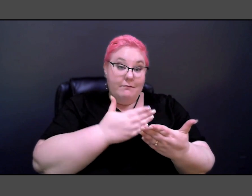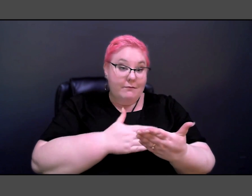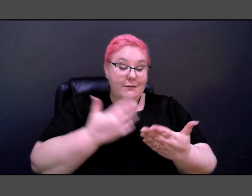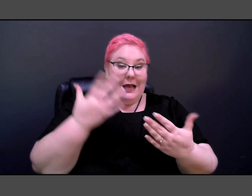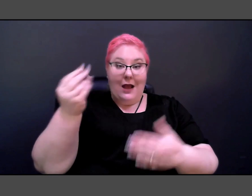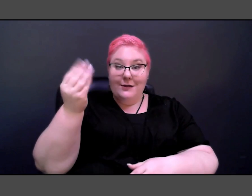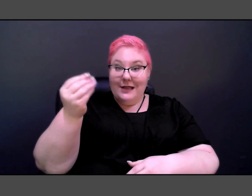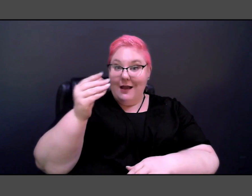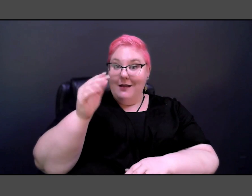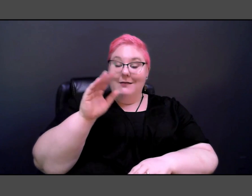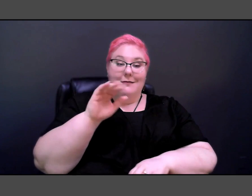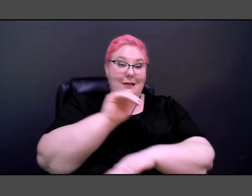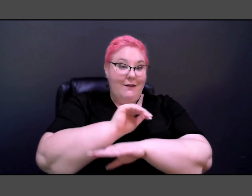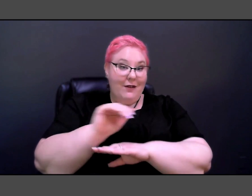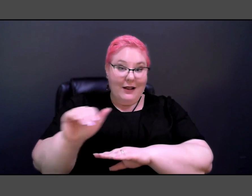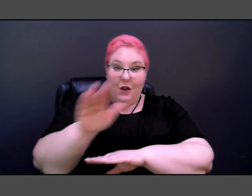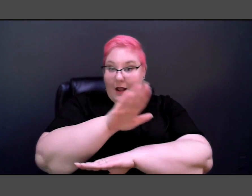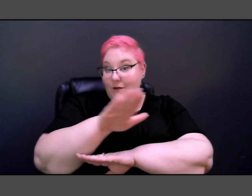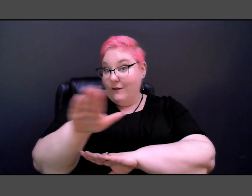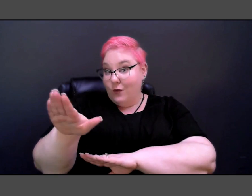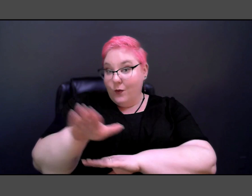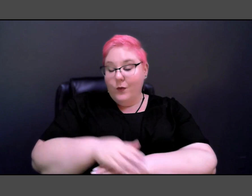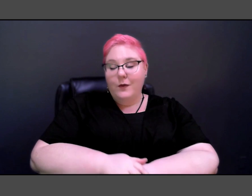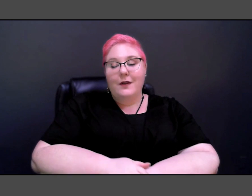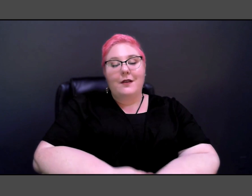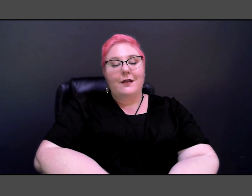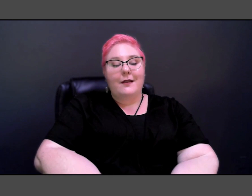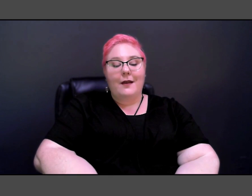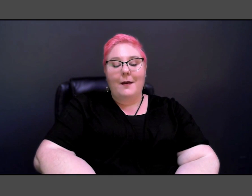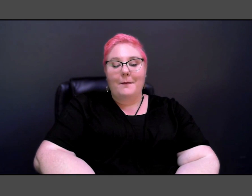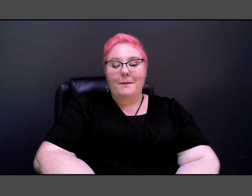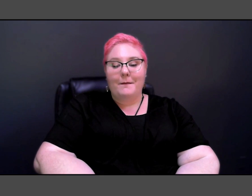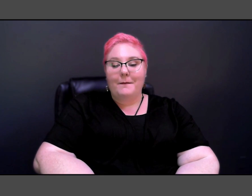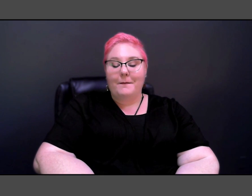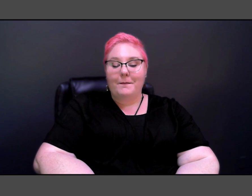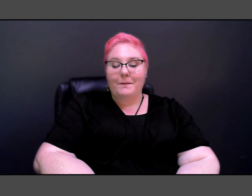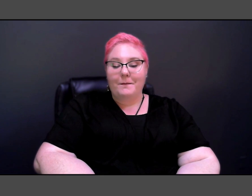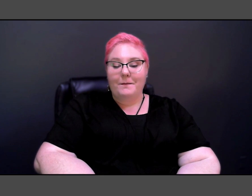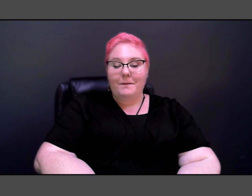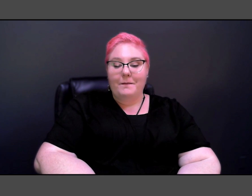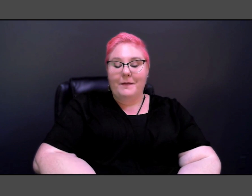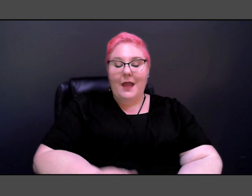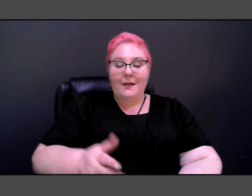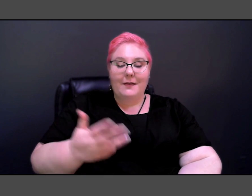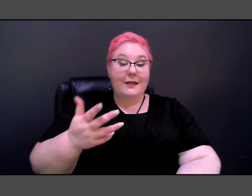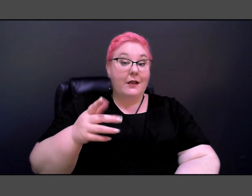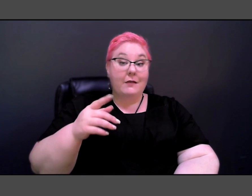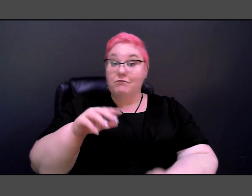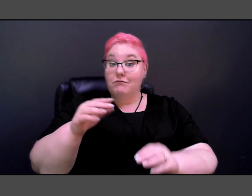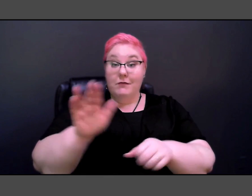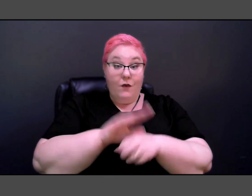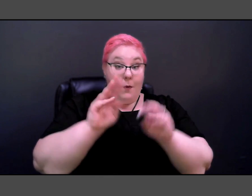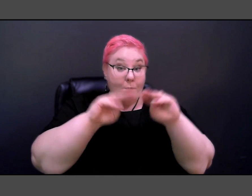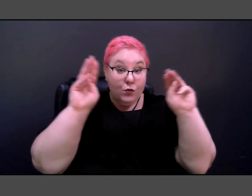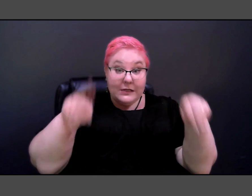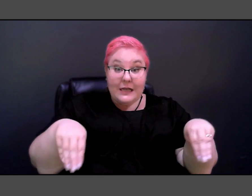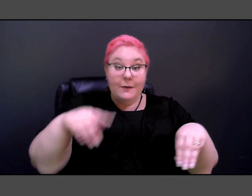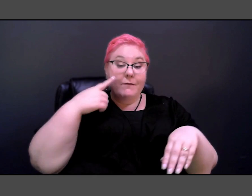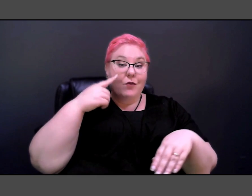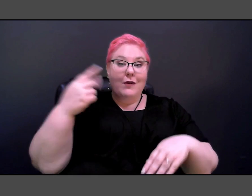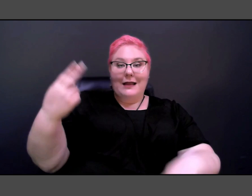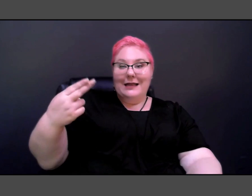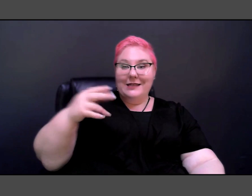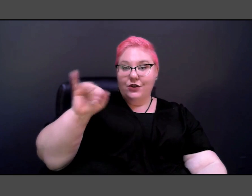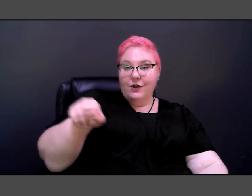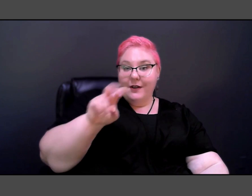every afternoon, and there's a whole museum on the history of jazz and music